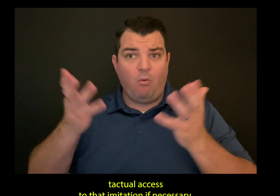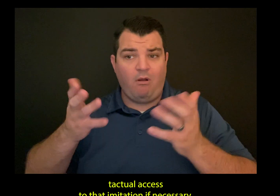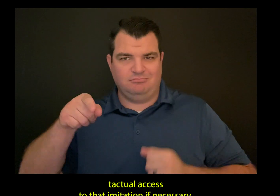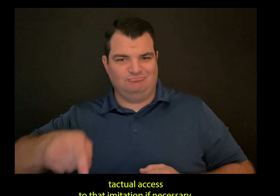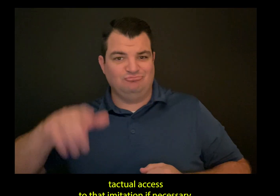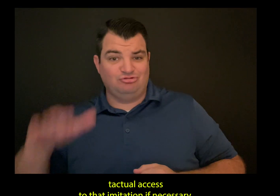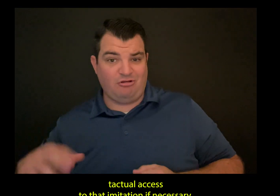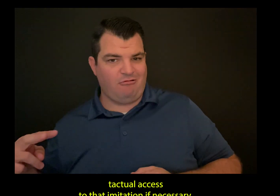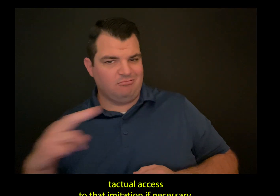necessary.